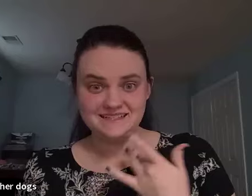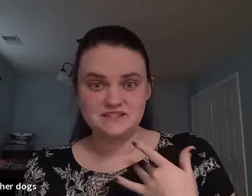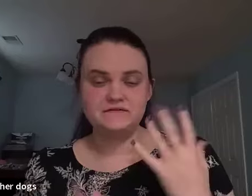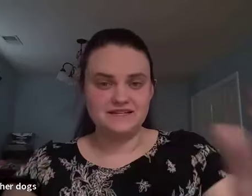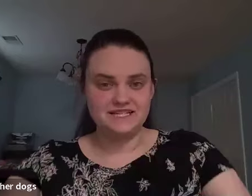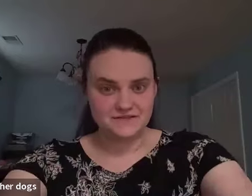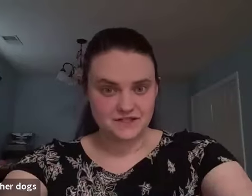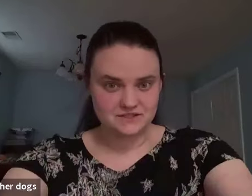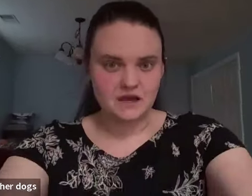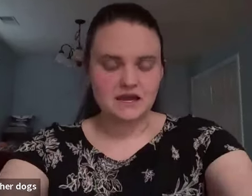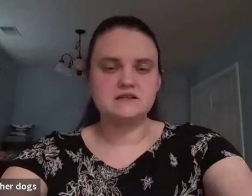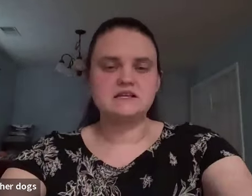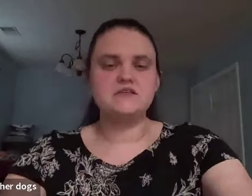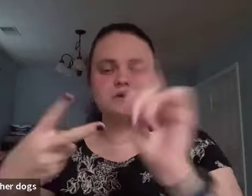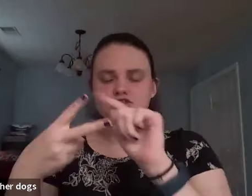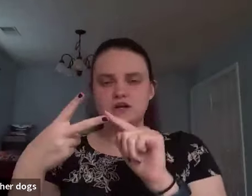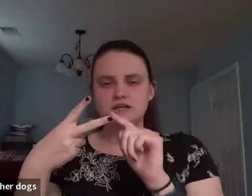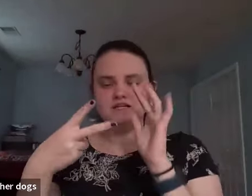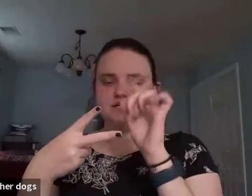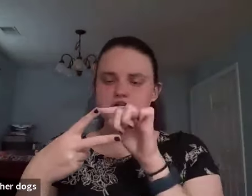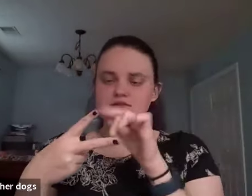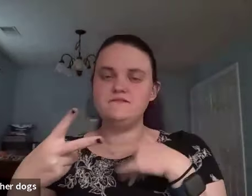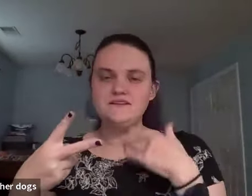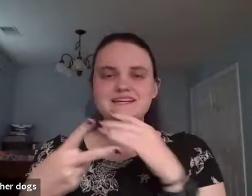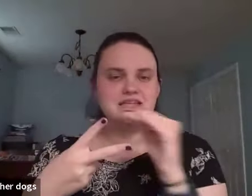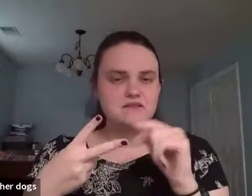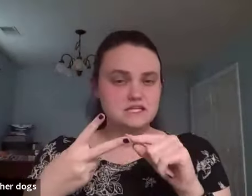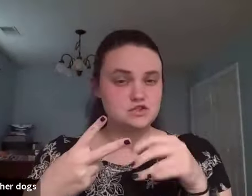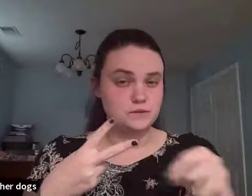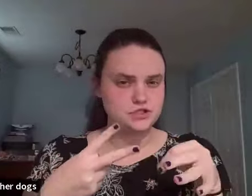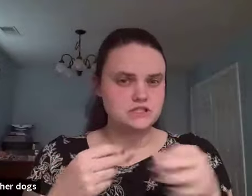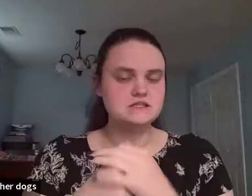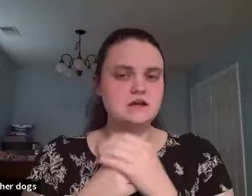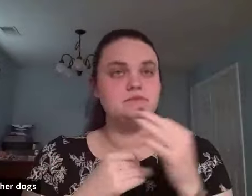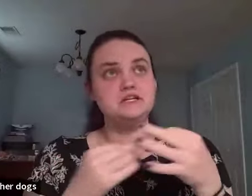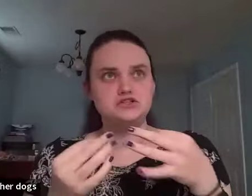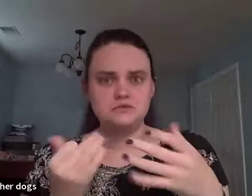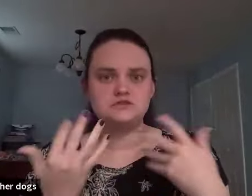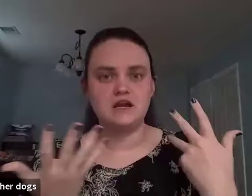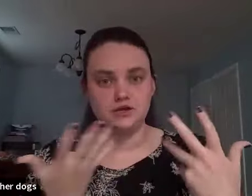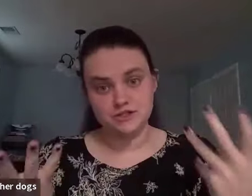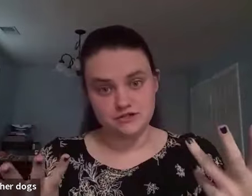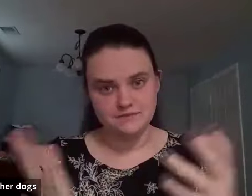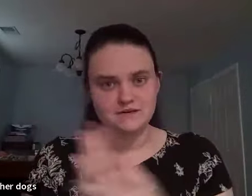feelings, our feelings first, okay? Because I think we're gonna try to touch feelings and then descriptions, and descriptors on how you would describe